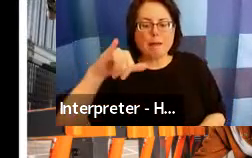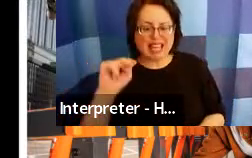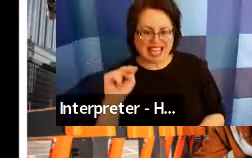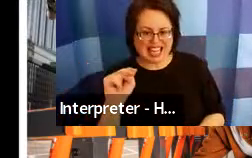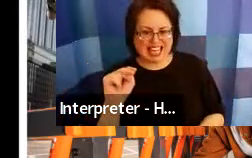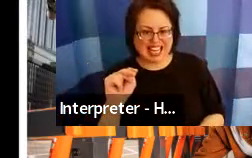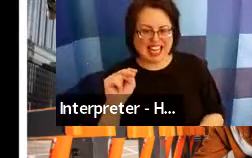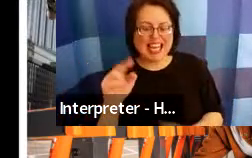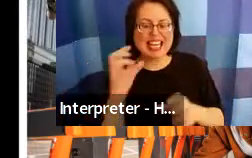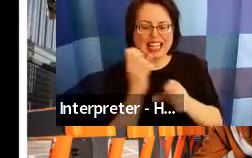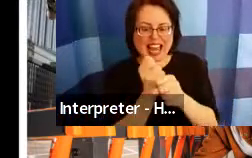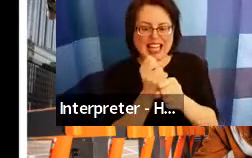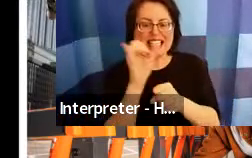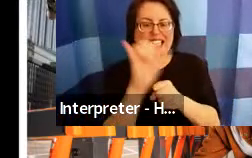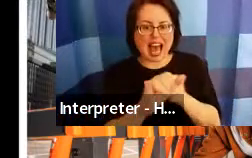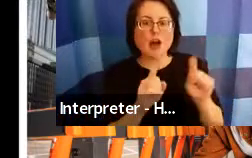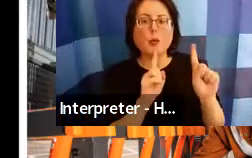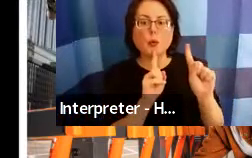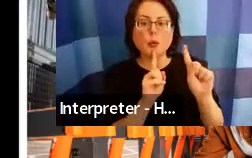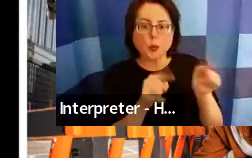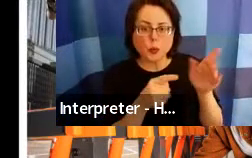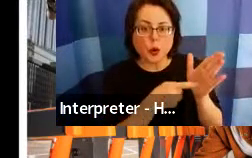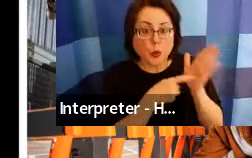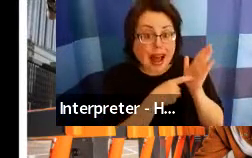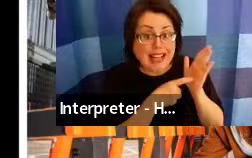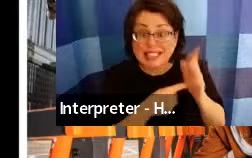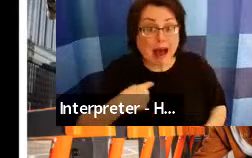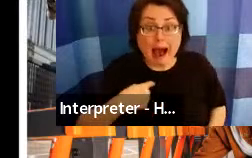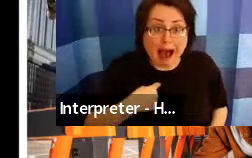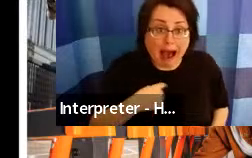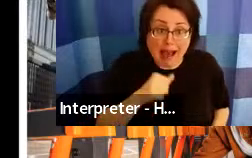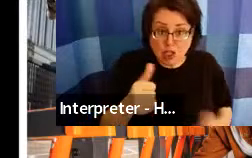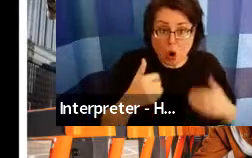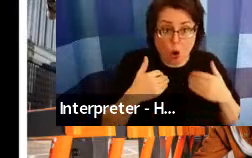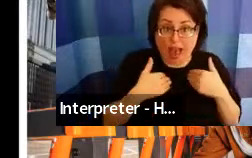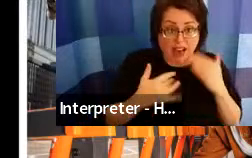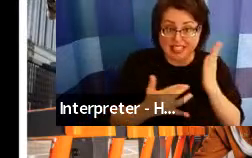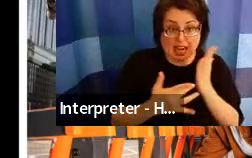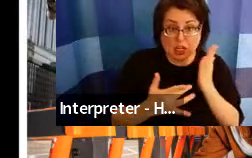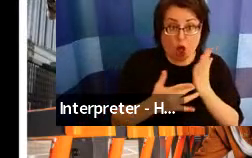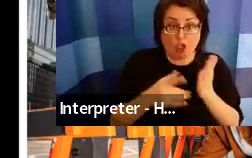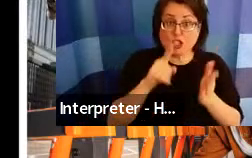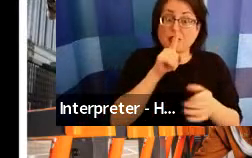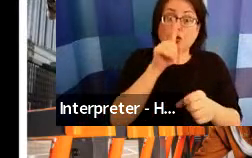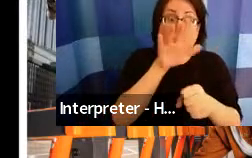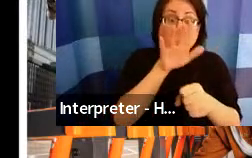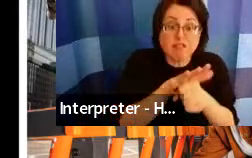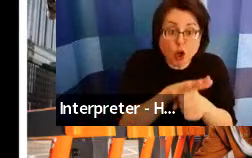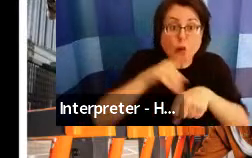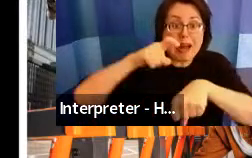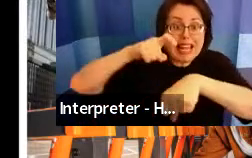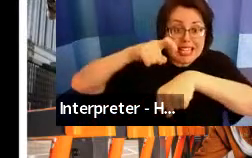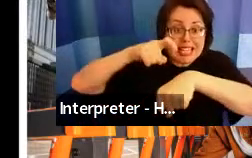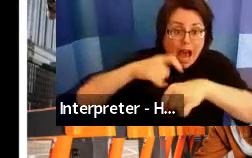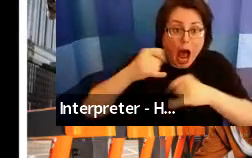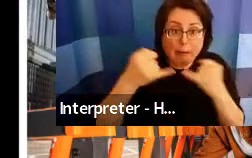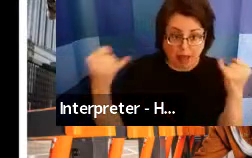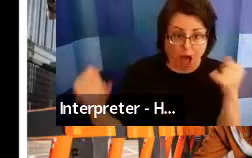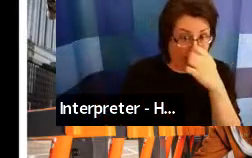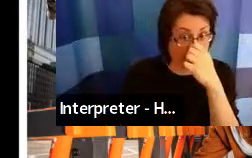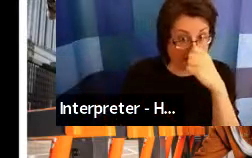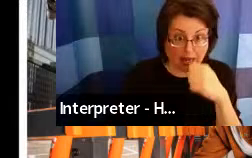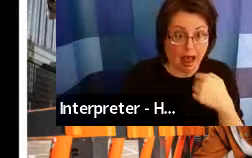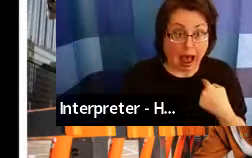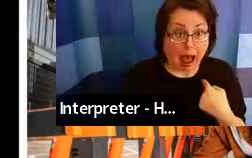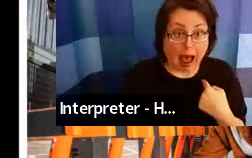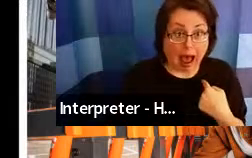requests. I don't have the technology to confirm what timeline those are reported and whether